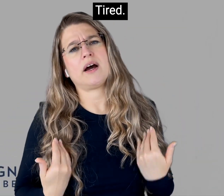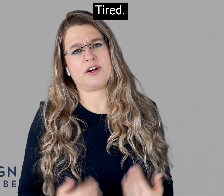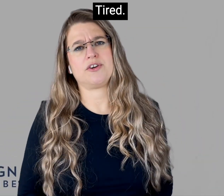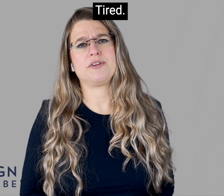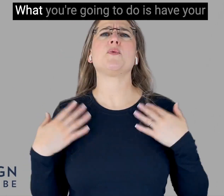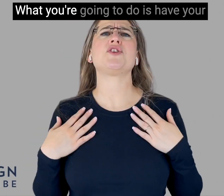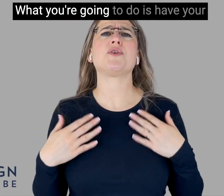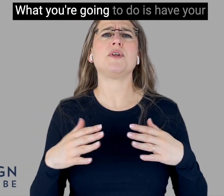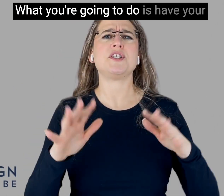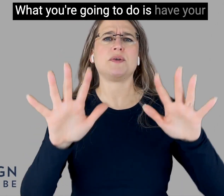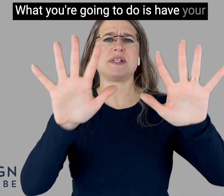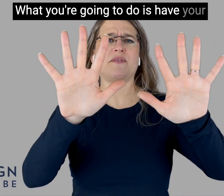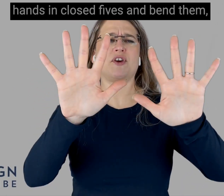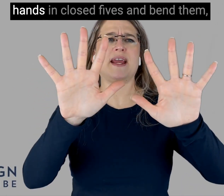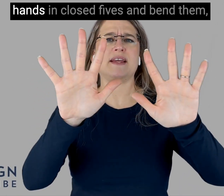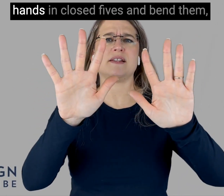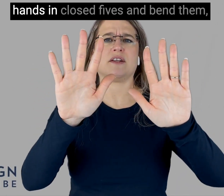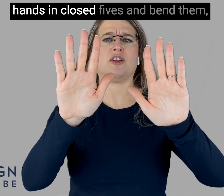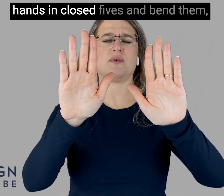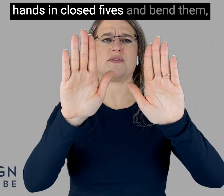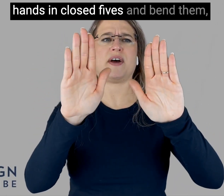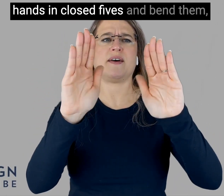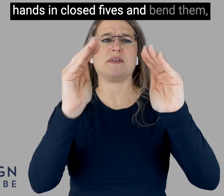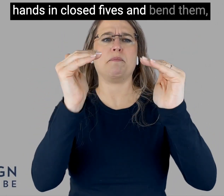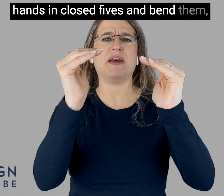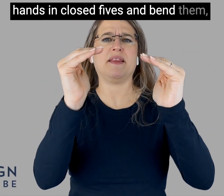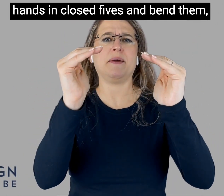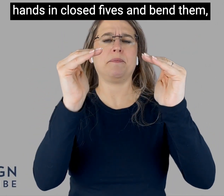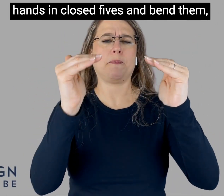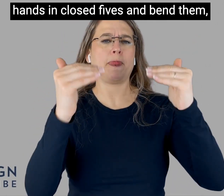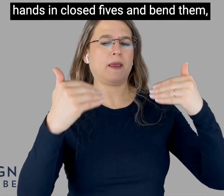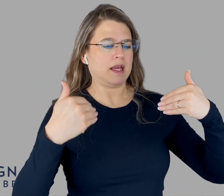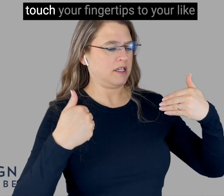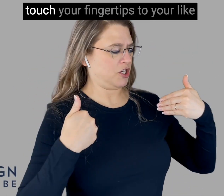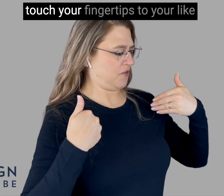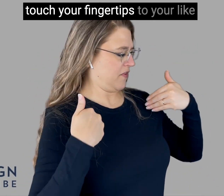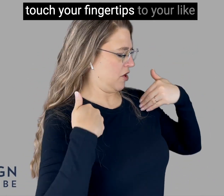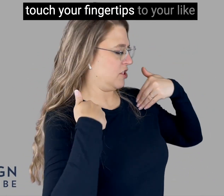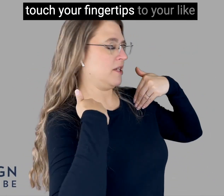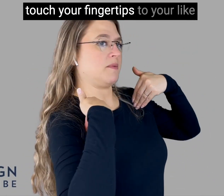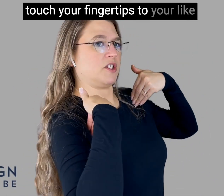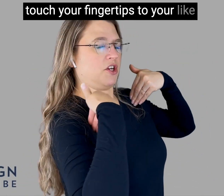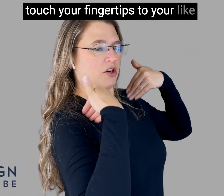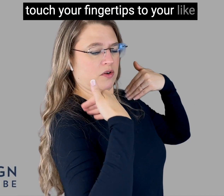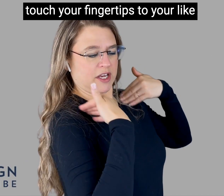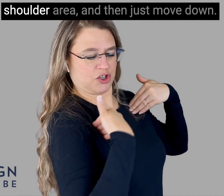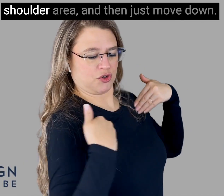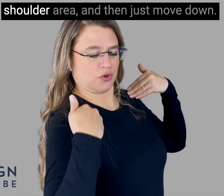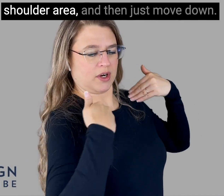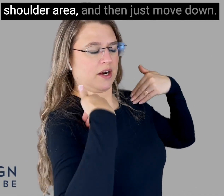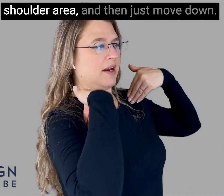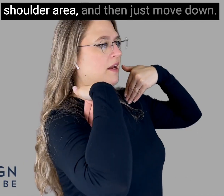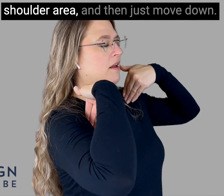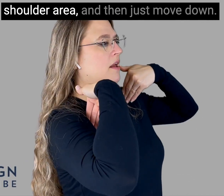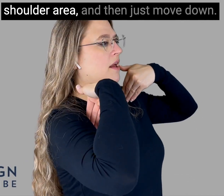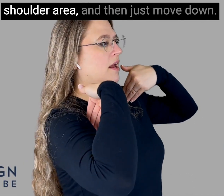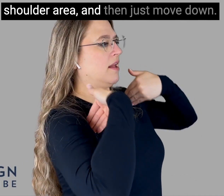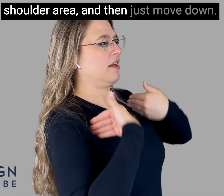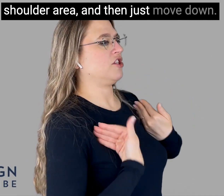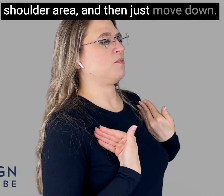Tired. What you're going to do is have your hands in closed 5s and bend them. Touch your fingertips to your shoulder area and then just move